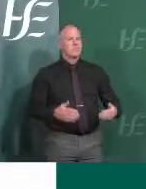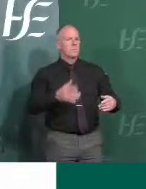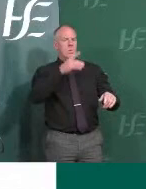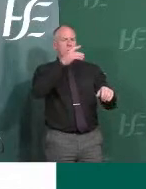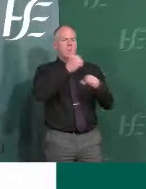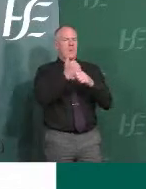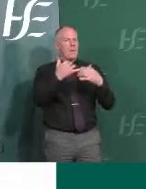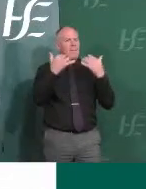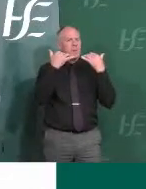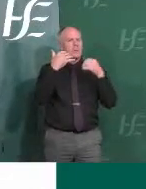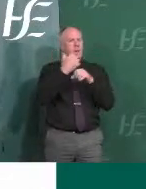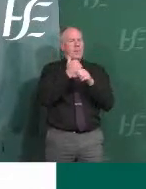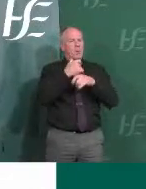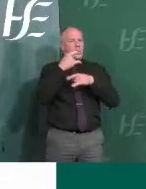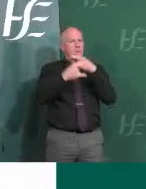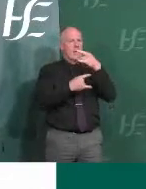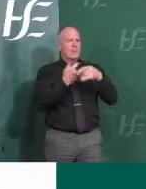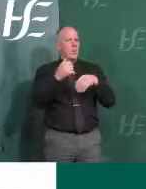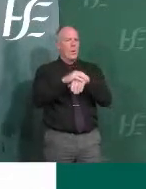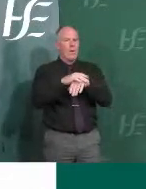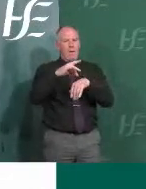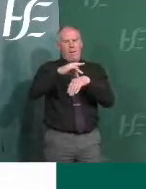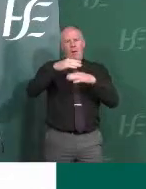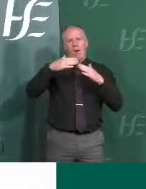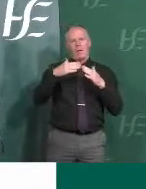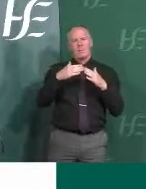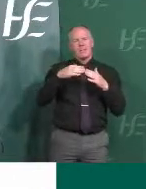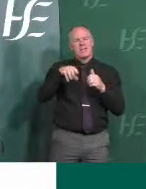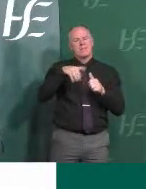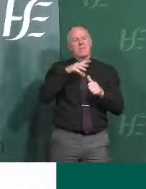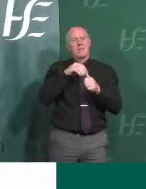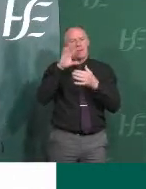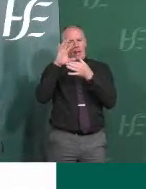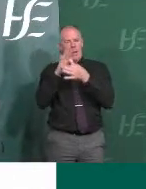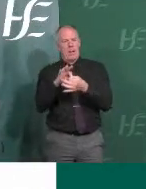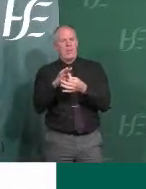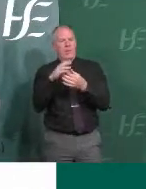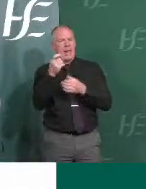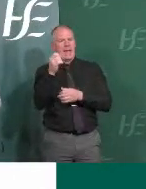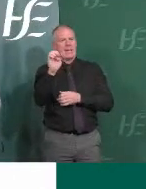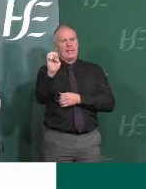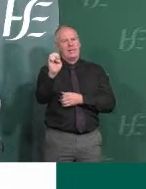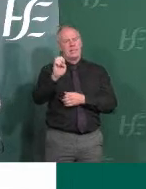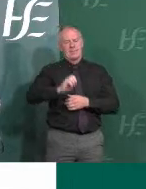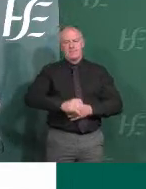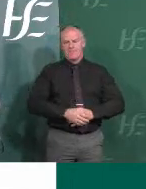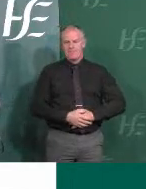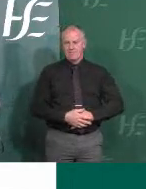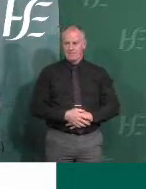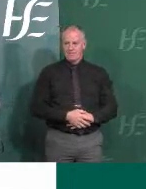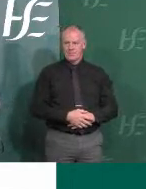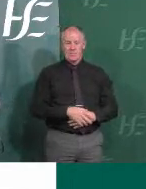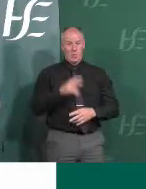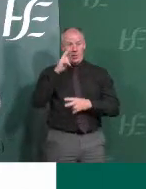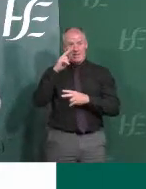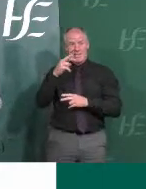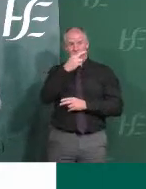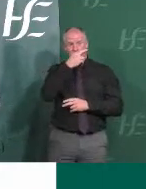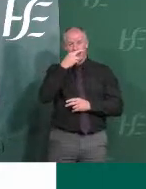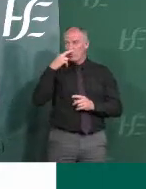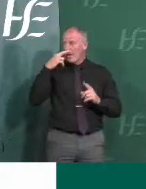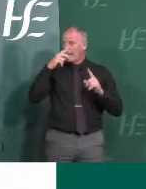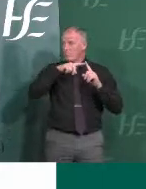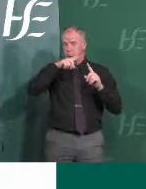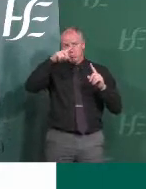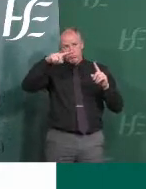some data in terms of current trends in hospitals and particularly relating to emergency departments. And you can see the red line there is the